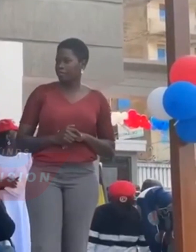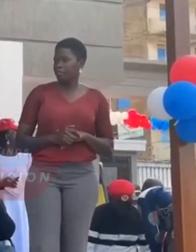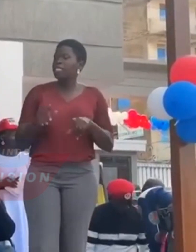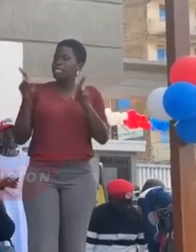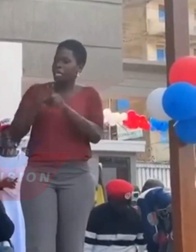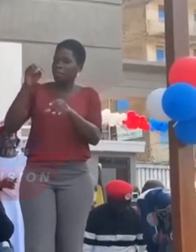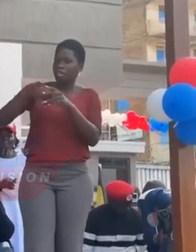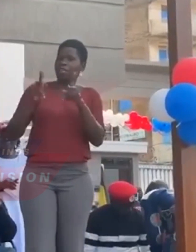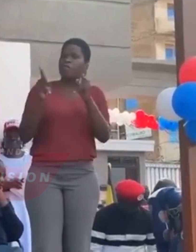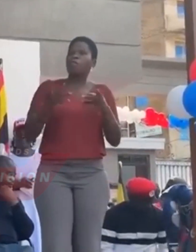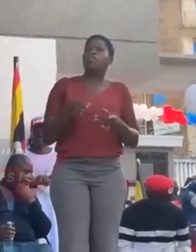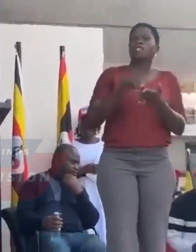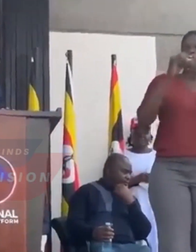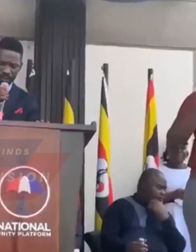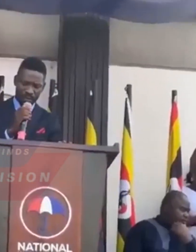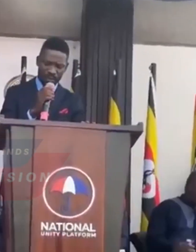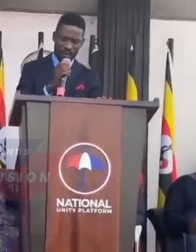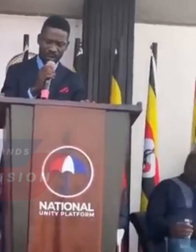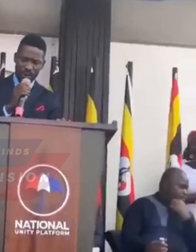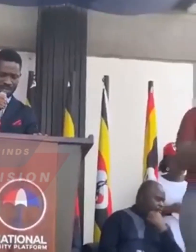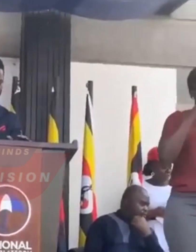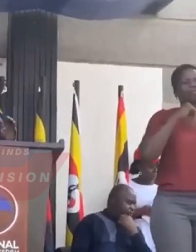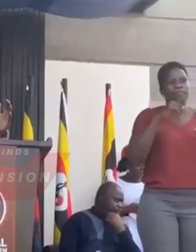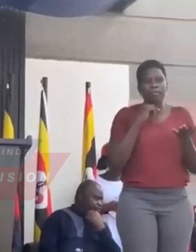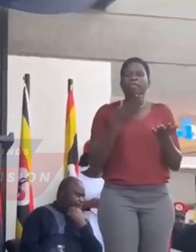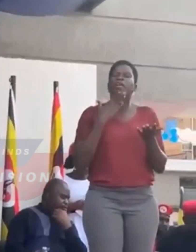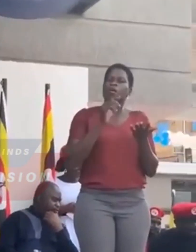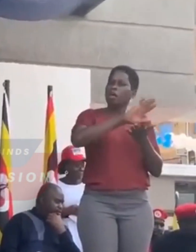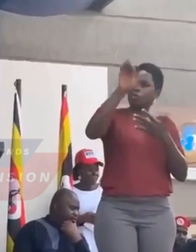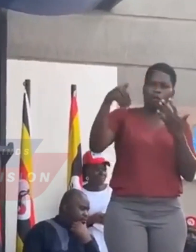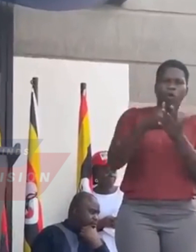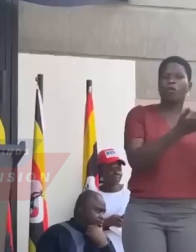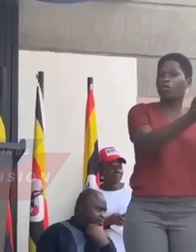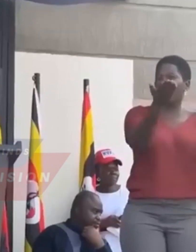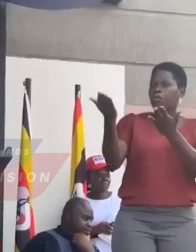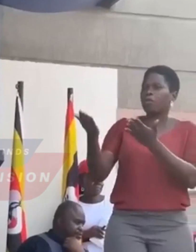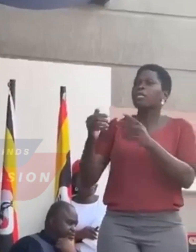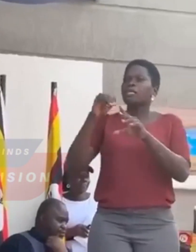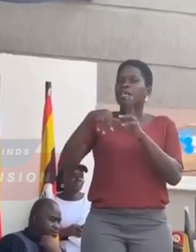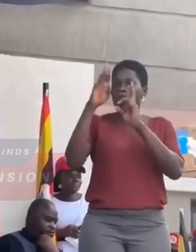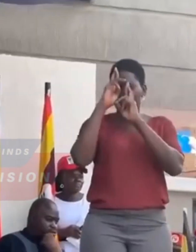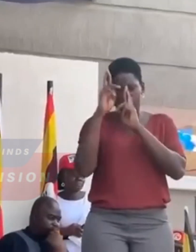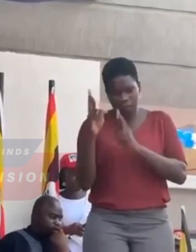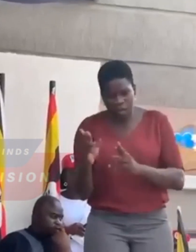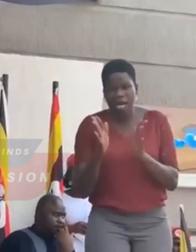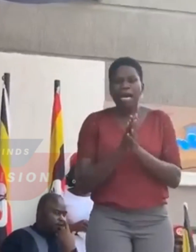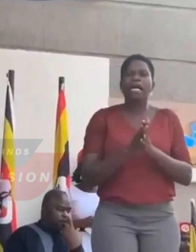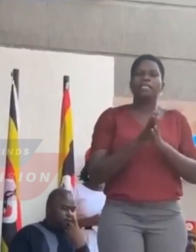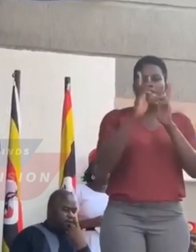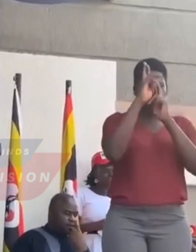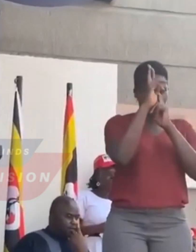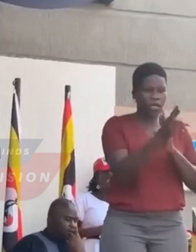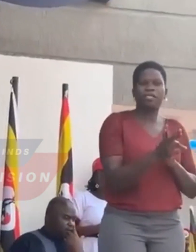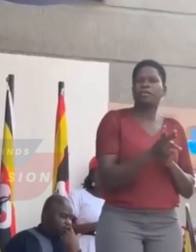In a very, very special way, ladies and gentlemen, I want all of you to join me in recognizing and honoring